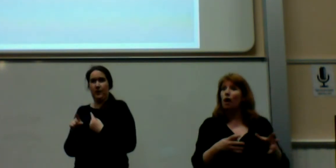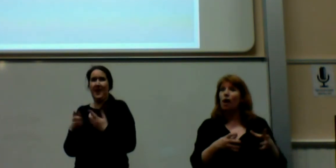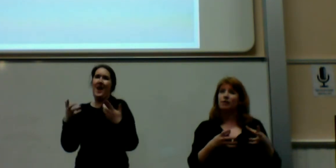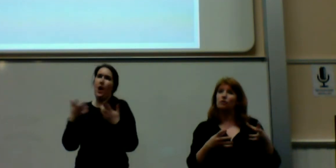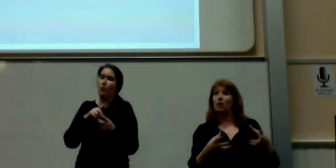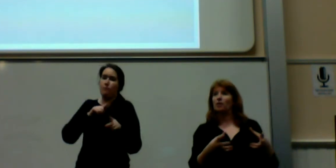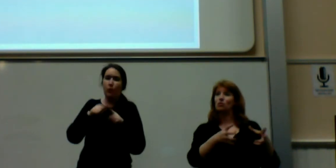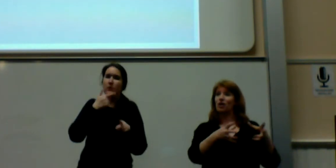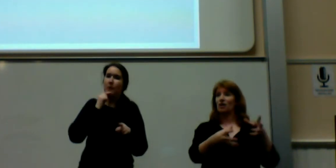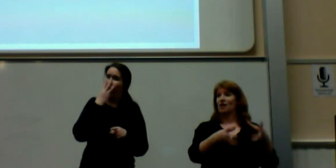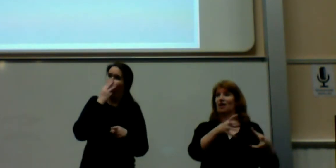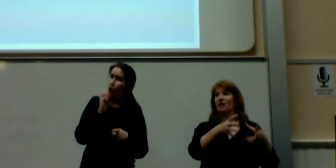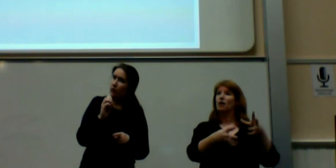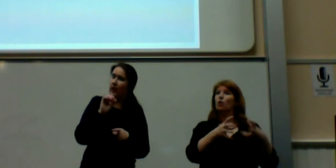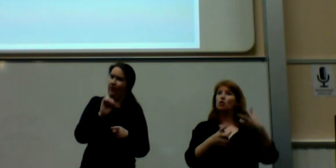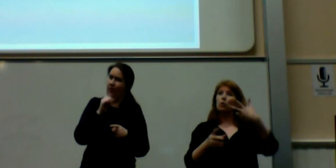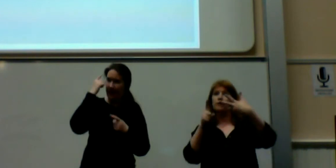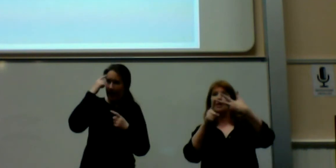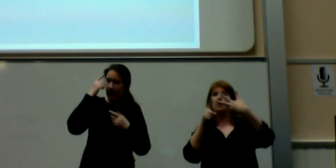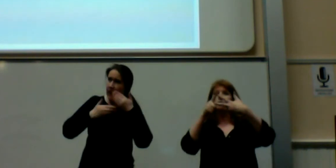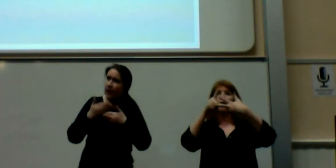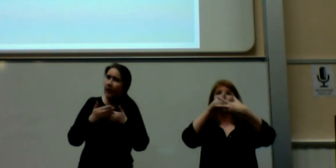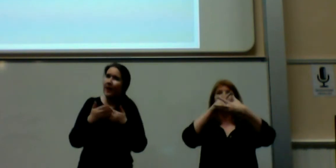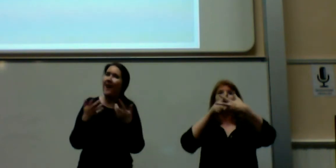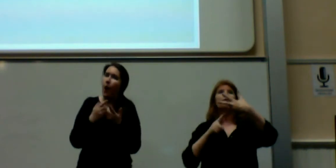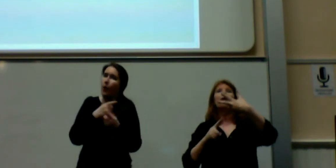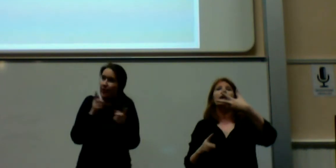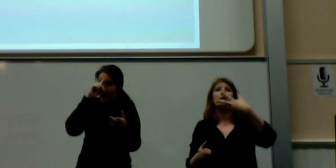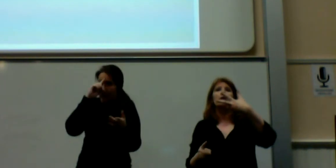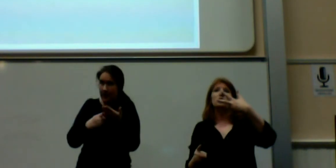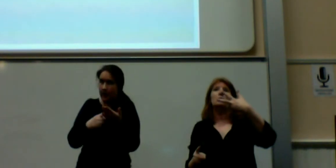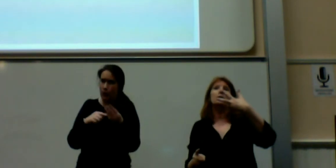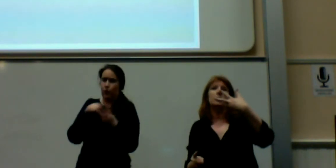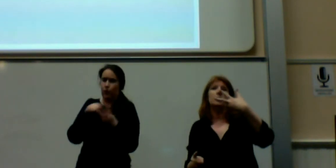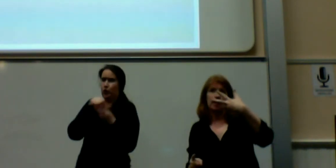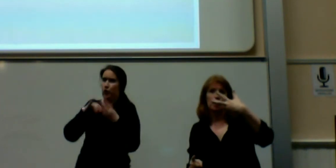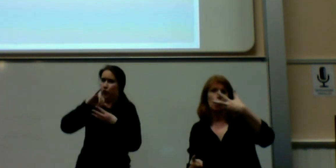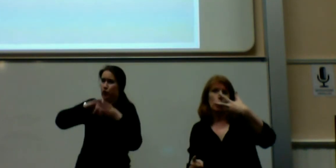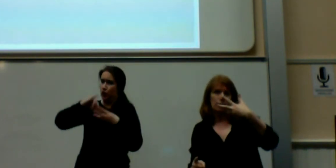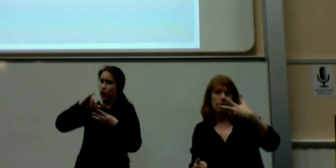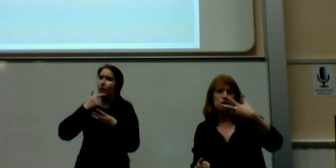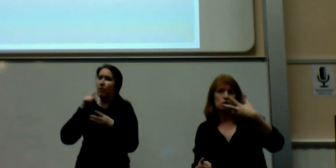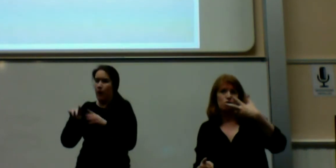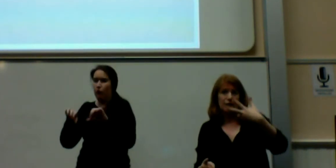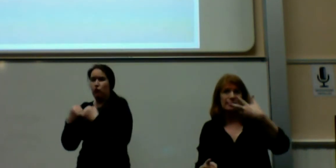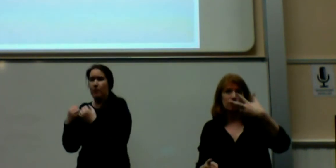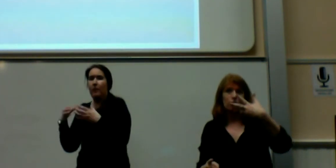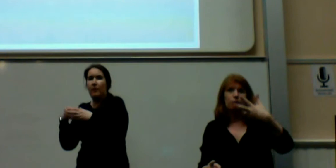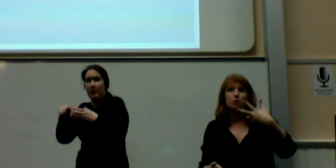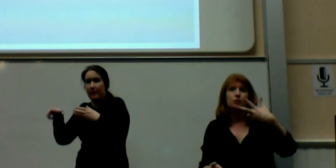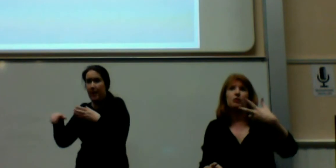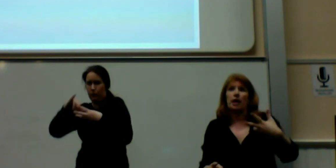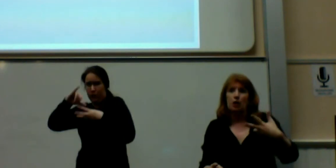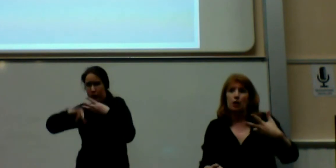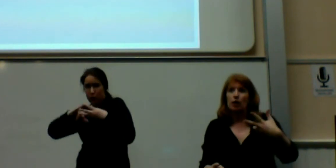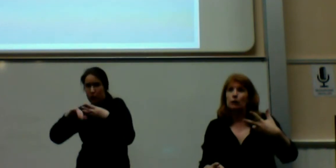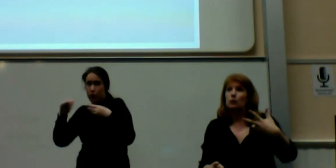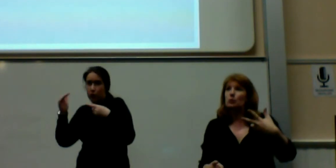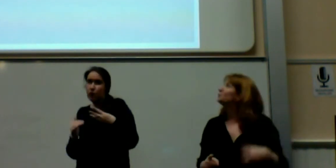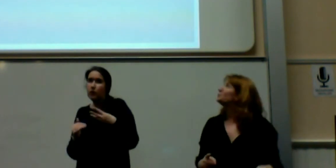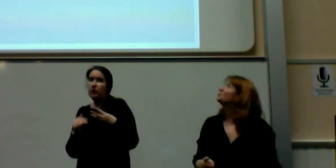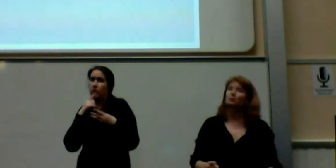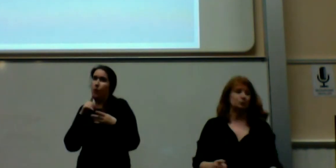what kinds of ways do they think? Which one of these do they find the most appealing when they reason through